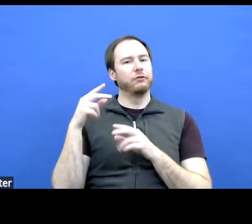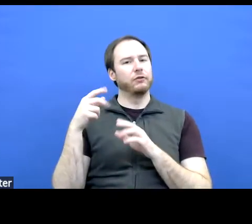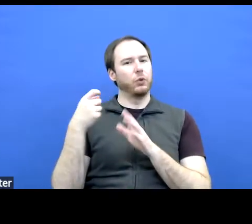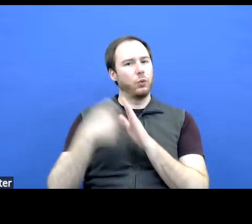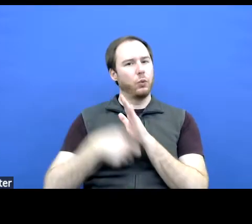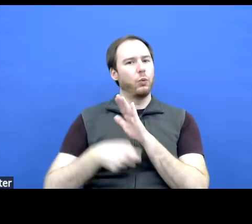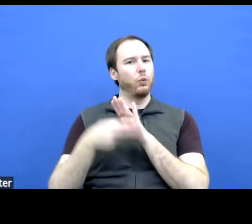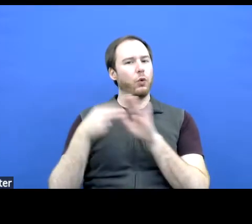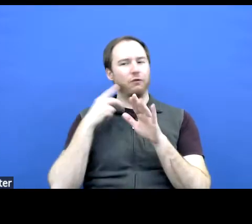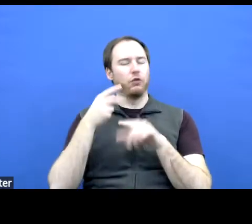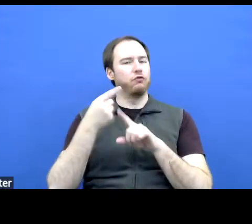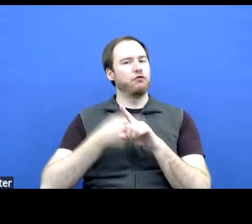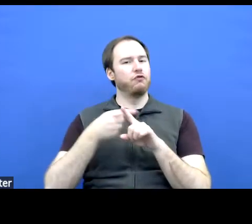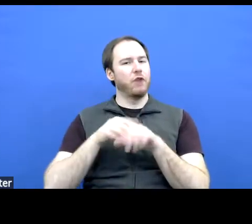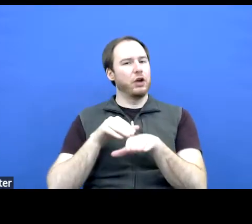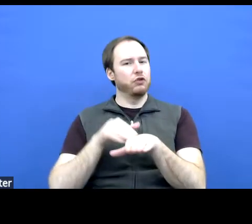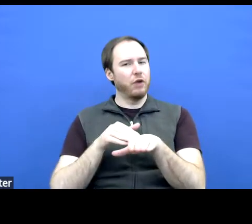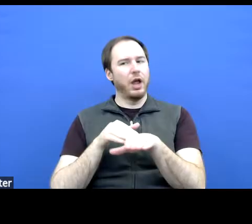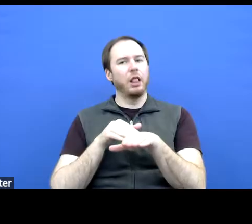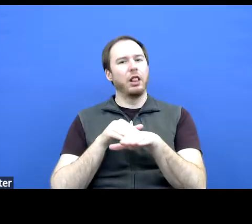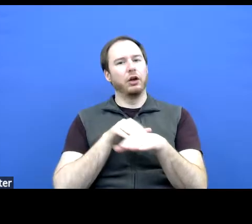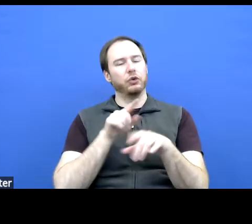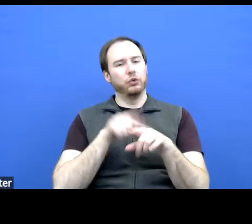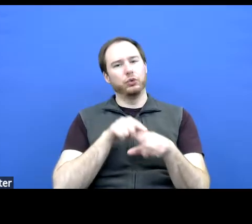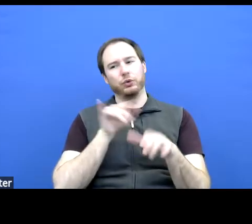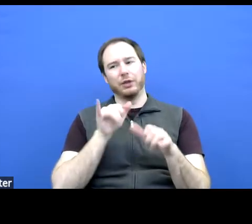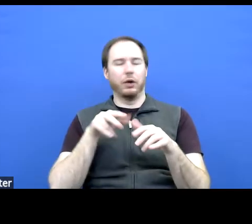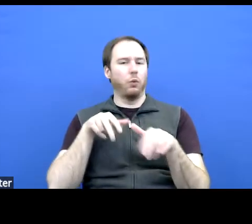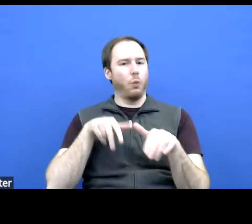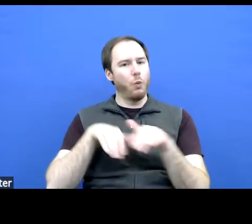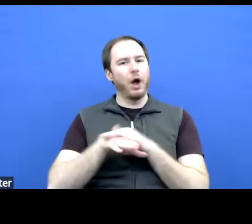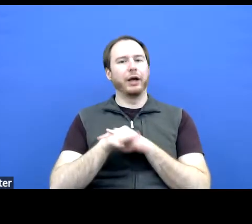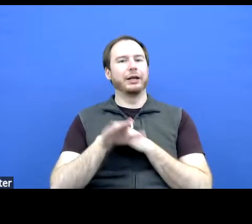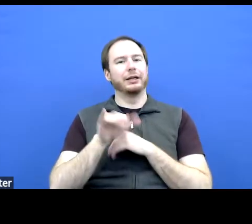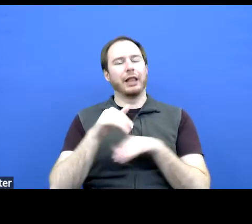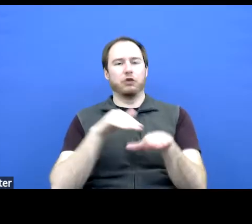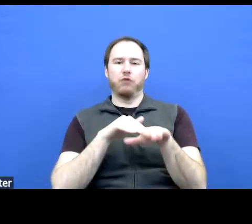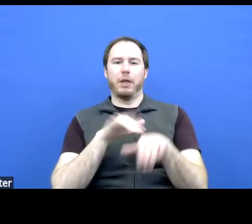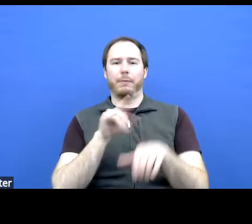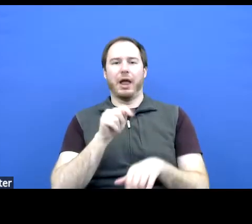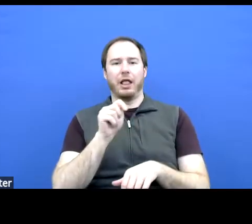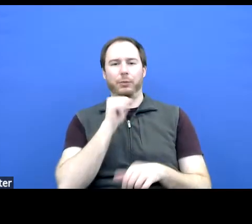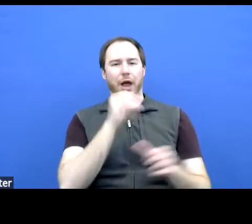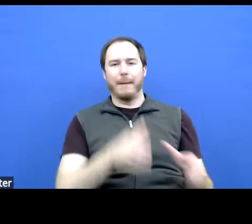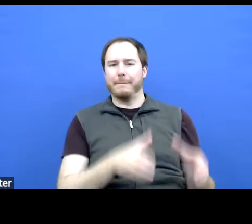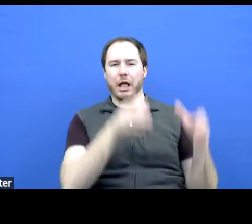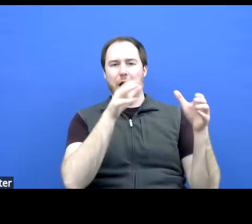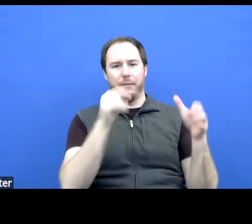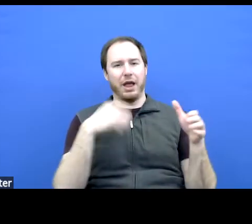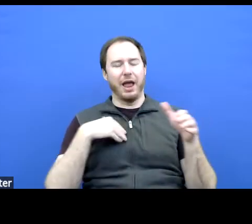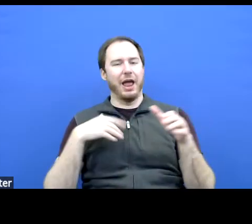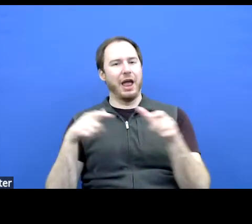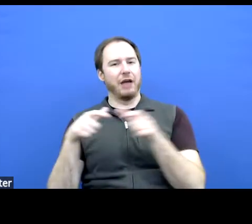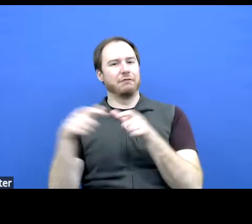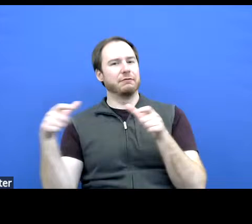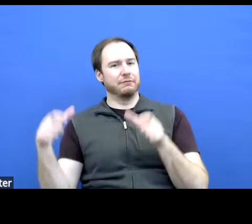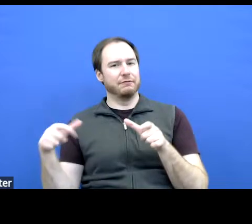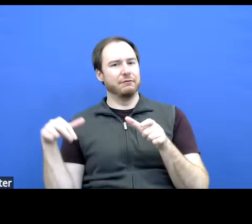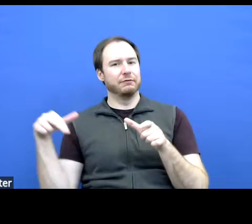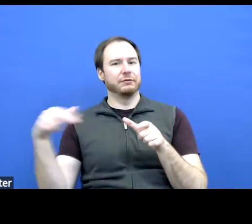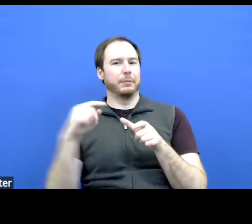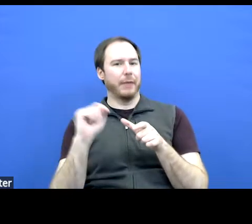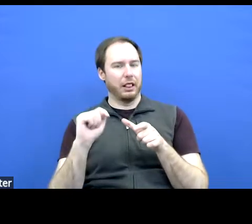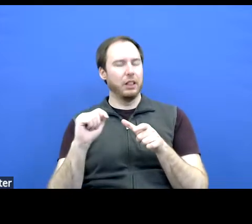them to rent the trailers where you can walk in and use the bathroom, the trailer style, no, not the porta potties. I also presented that